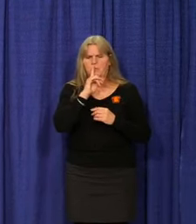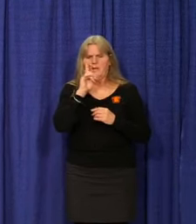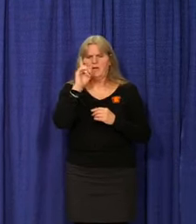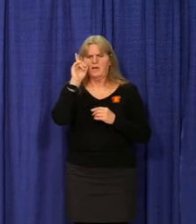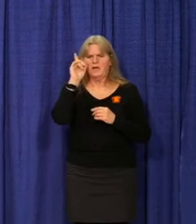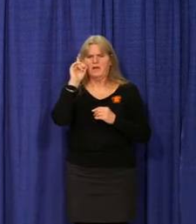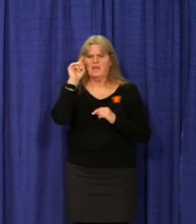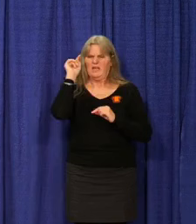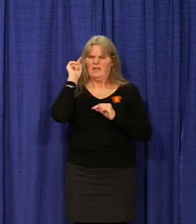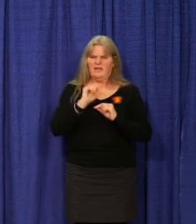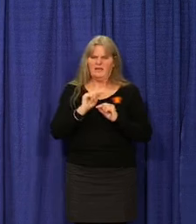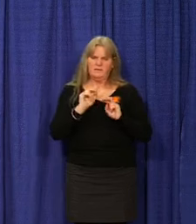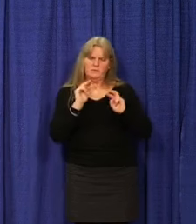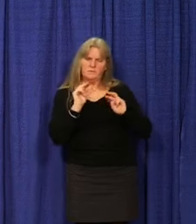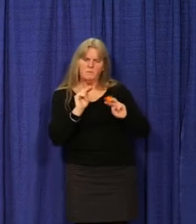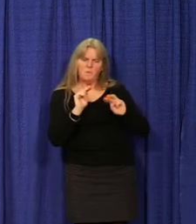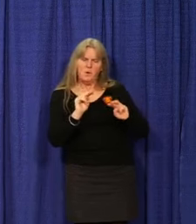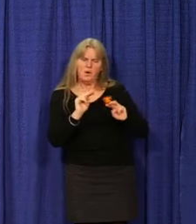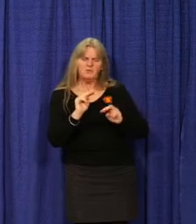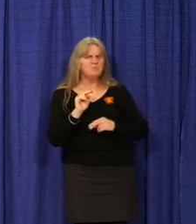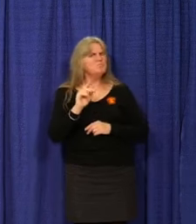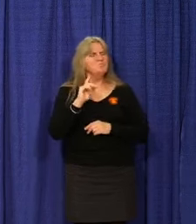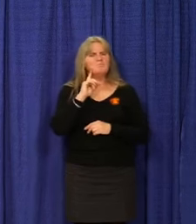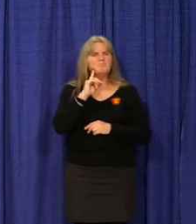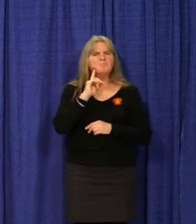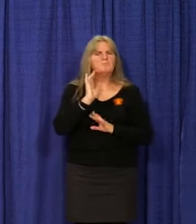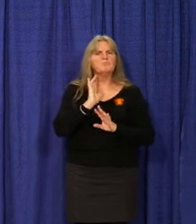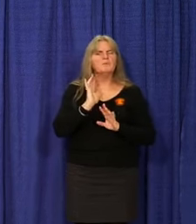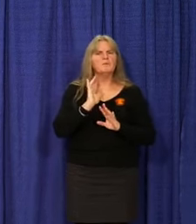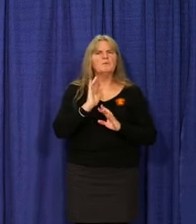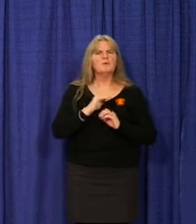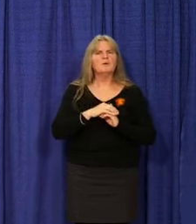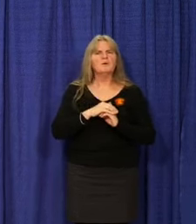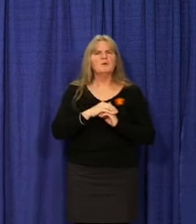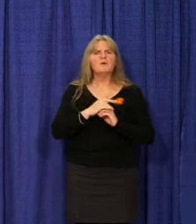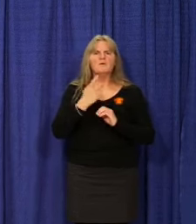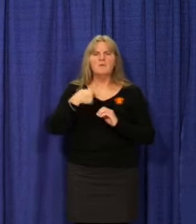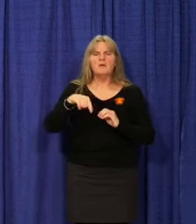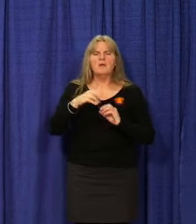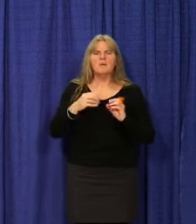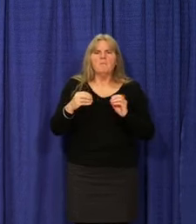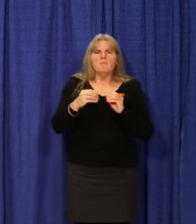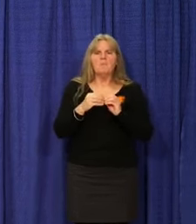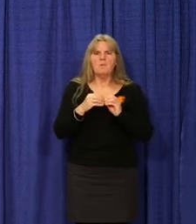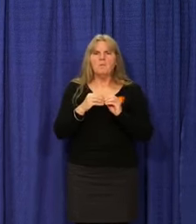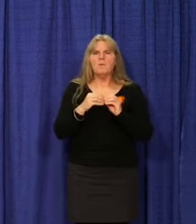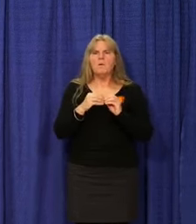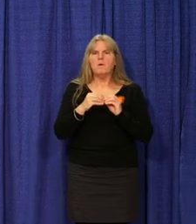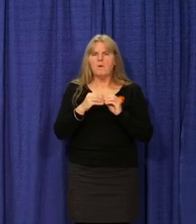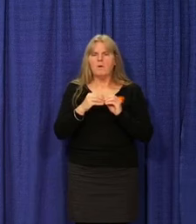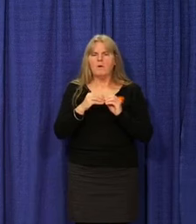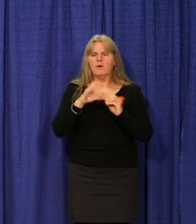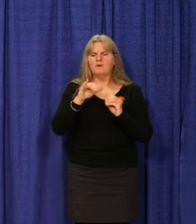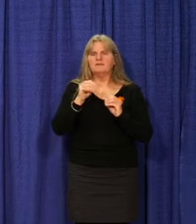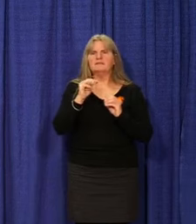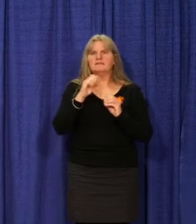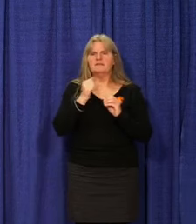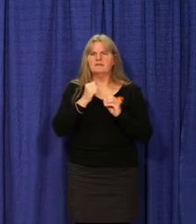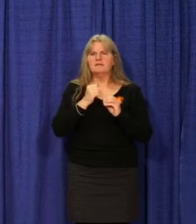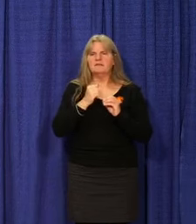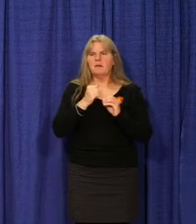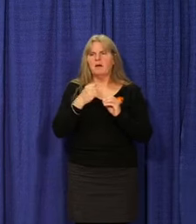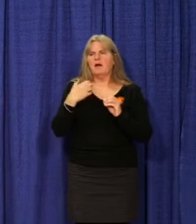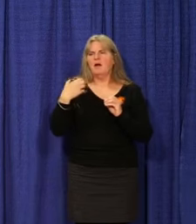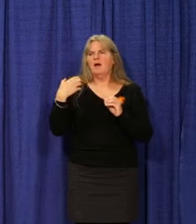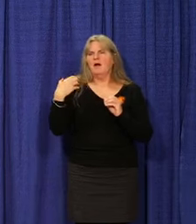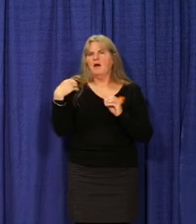scrutiny because in some ways we've been increasing our CEMA enforcement officers over